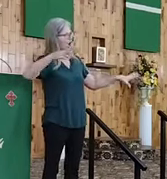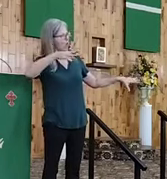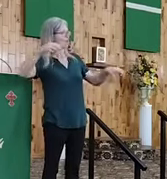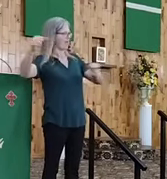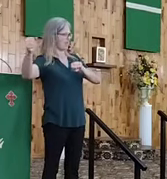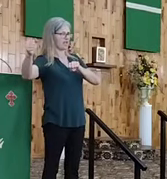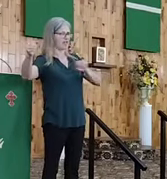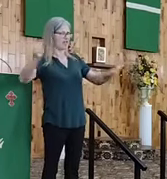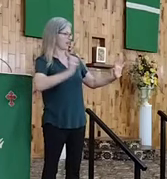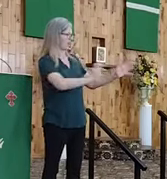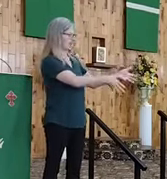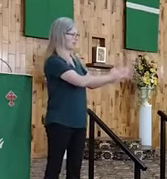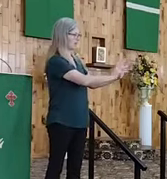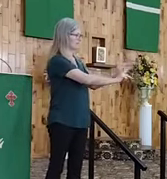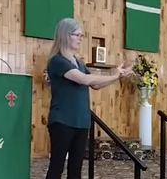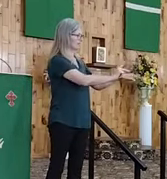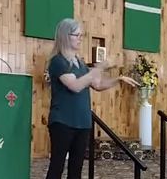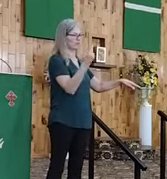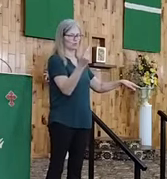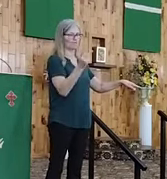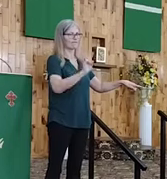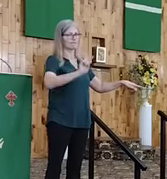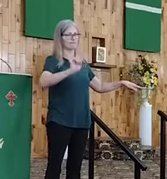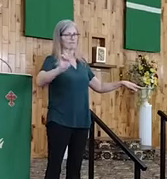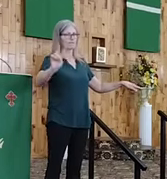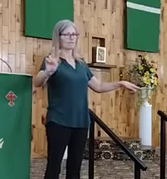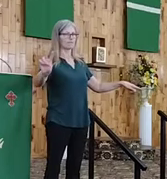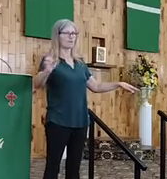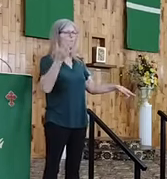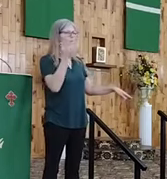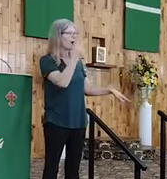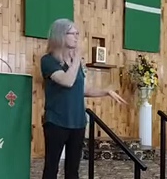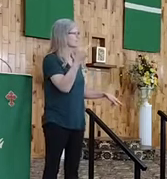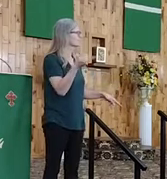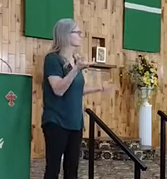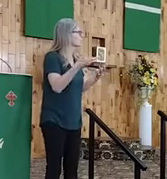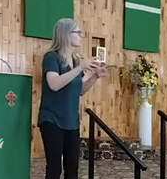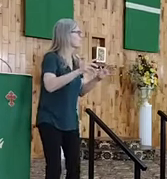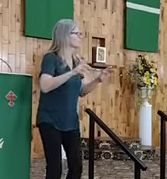crowd. Why? Because he doesn't want the man to be a spectacle.